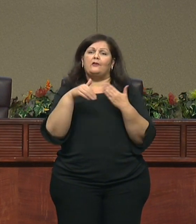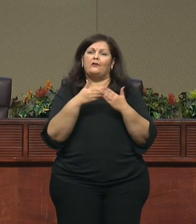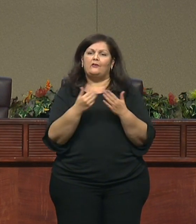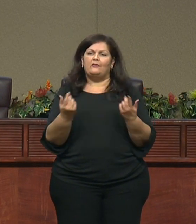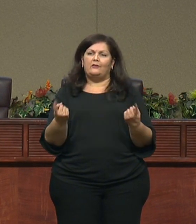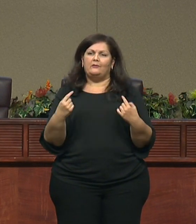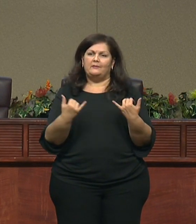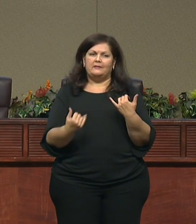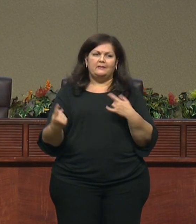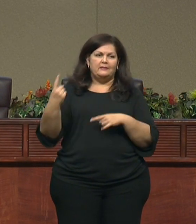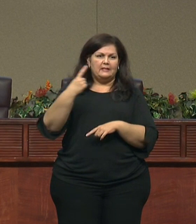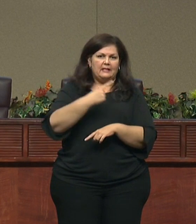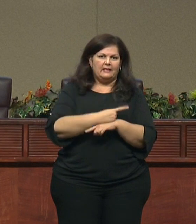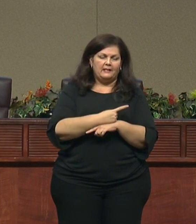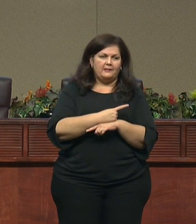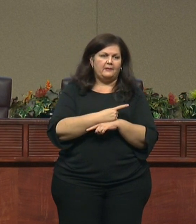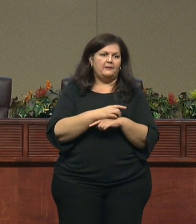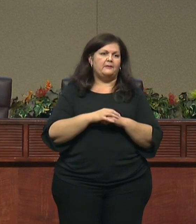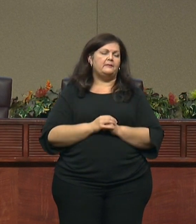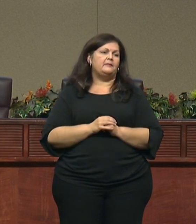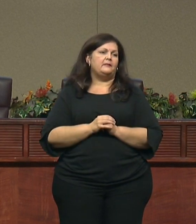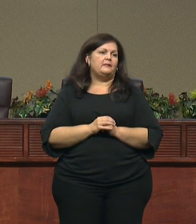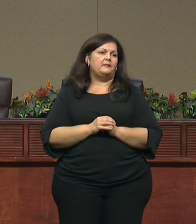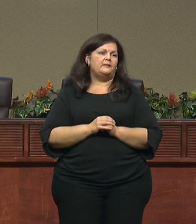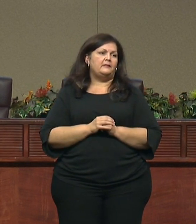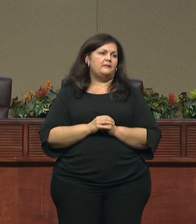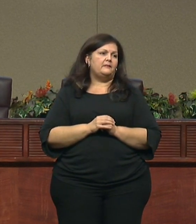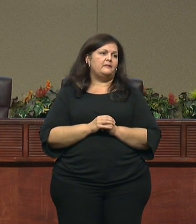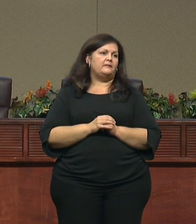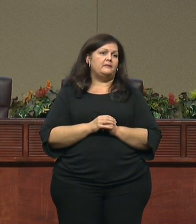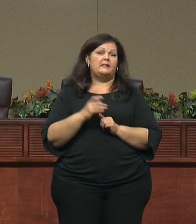us today. Certainly if there are any